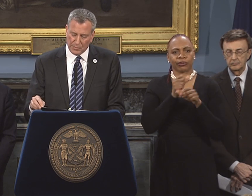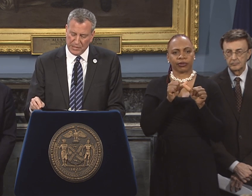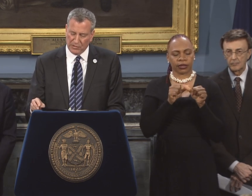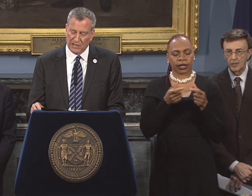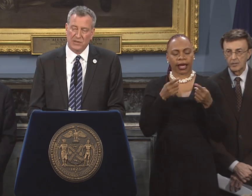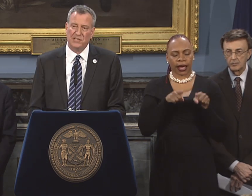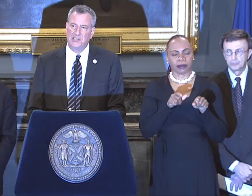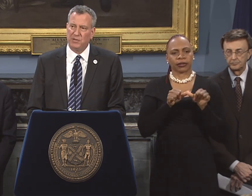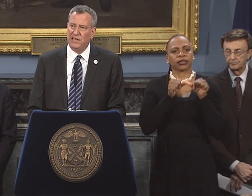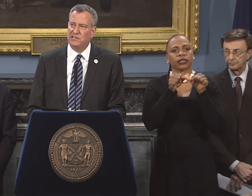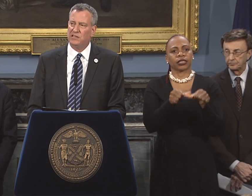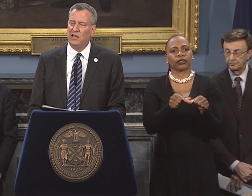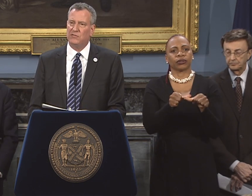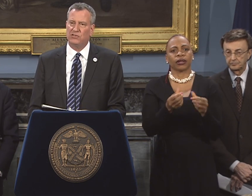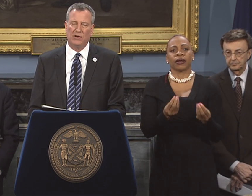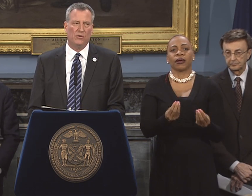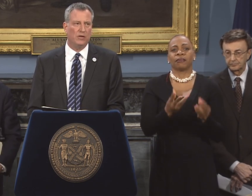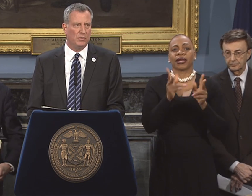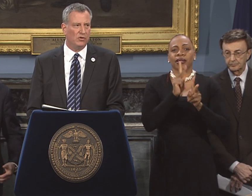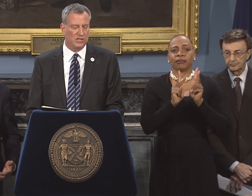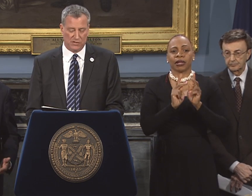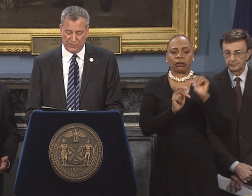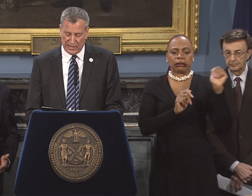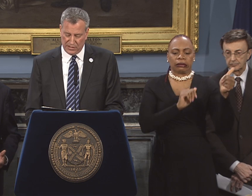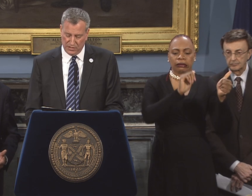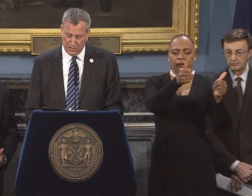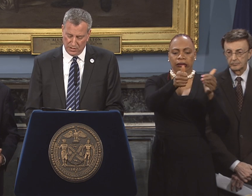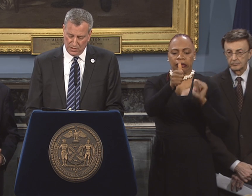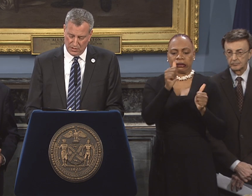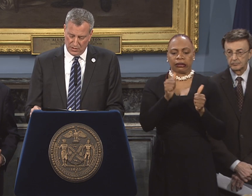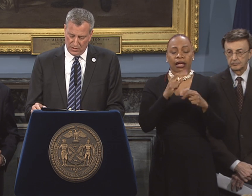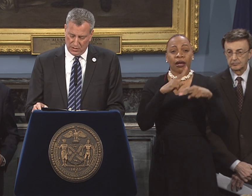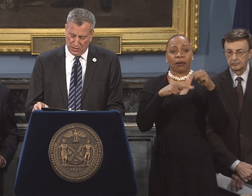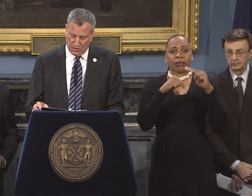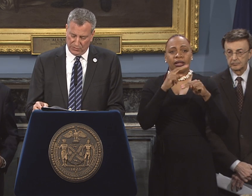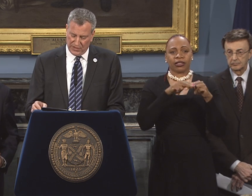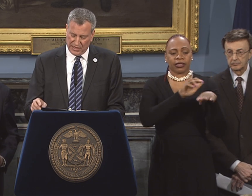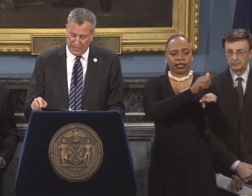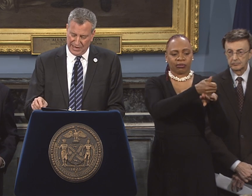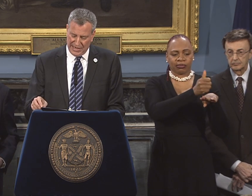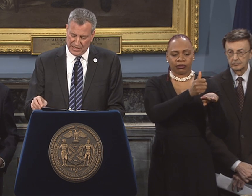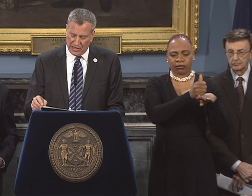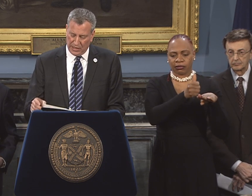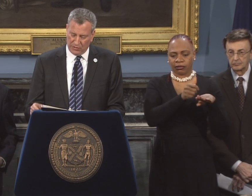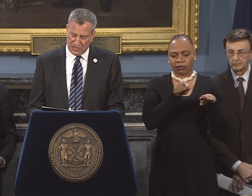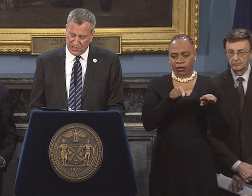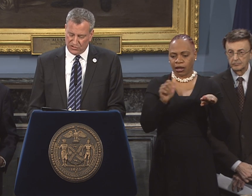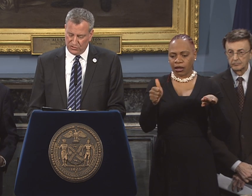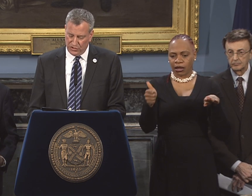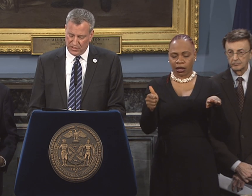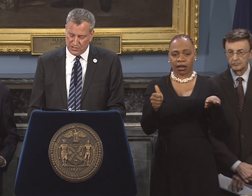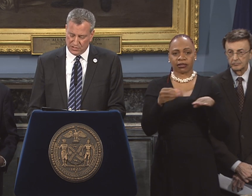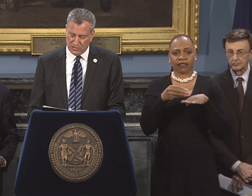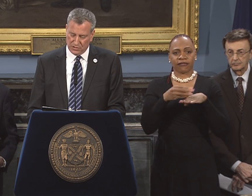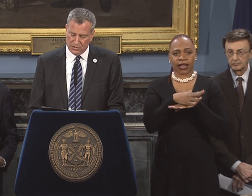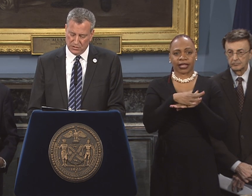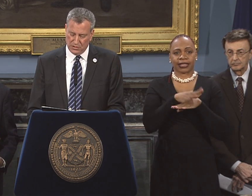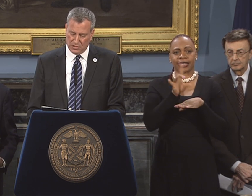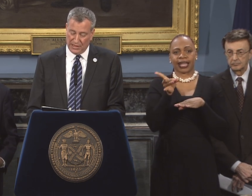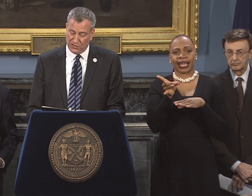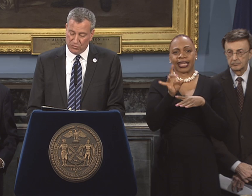A lot of people have been displaced, a lot of surrounding buildings affected. We vacated 89 residential